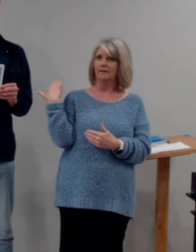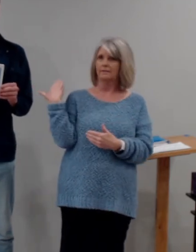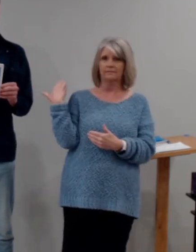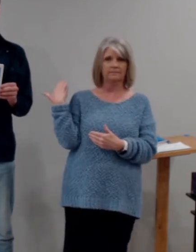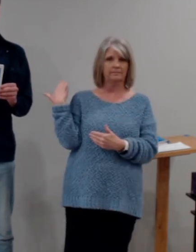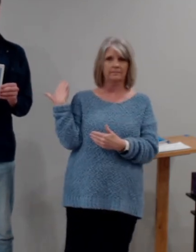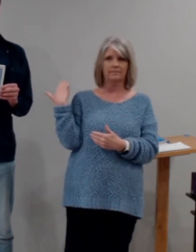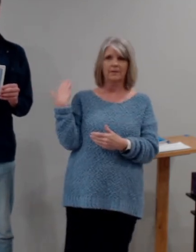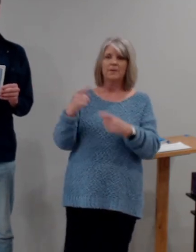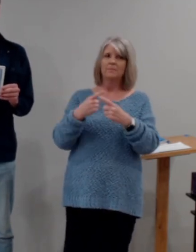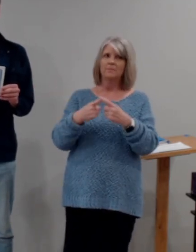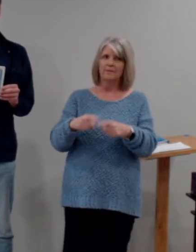Me sorry.